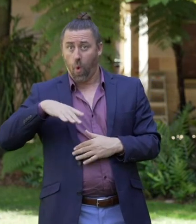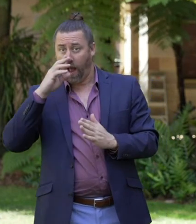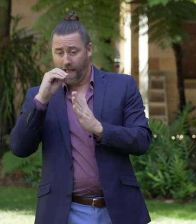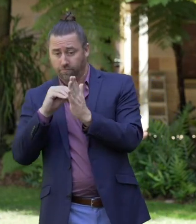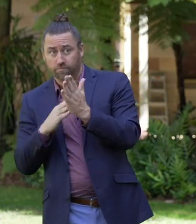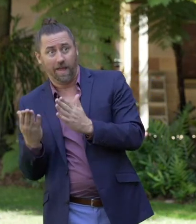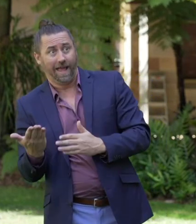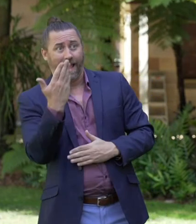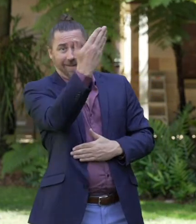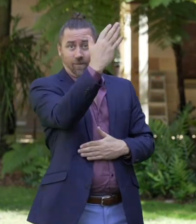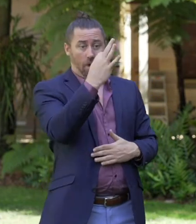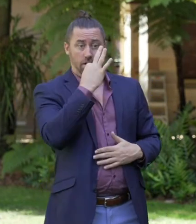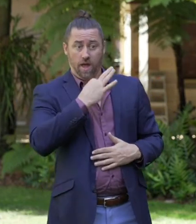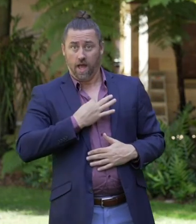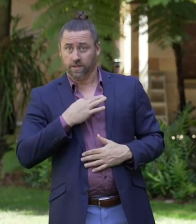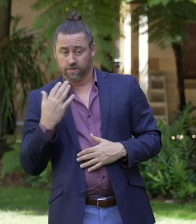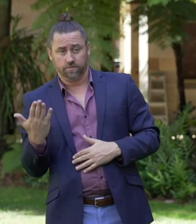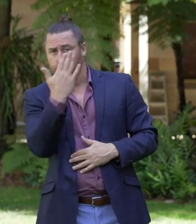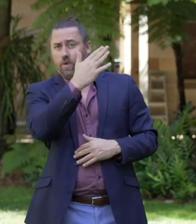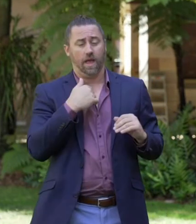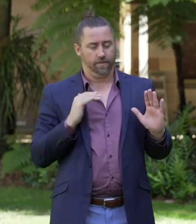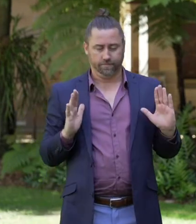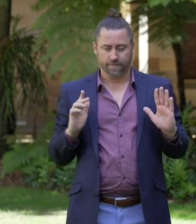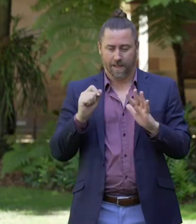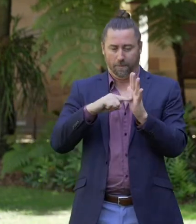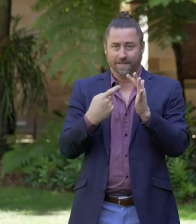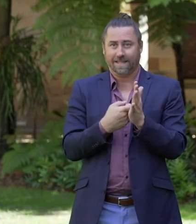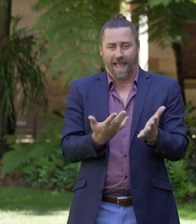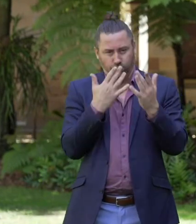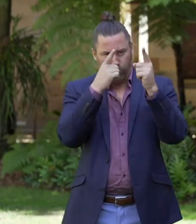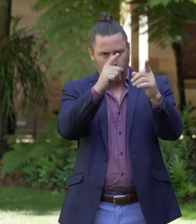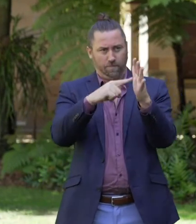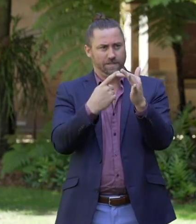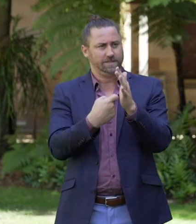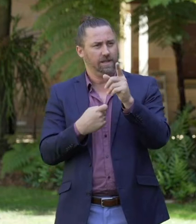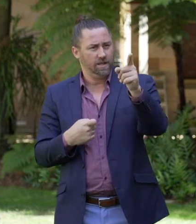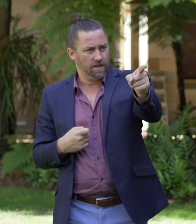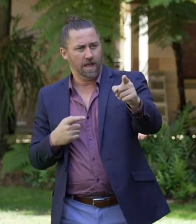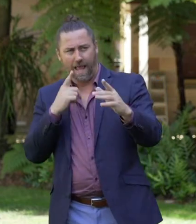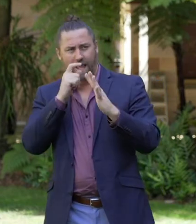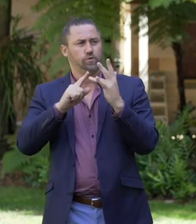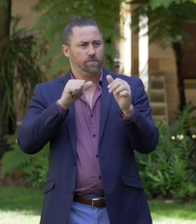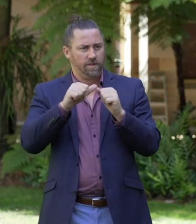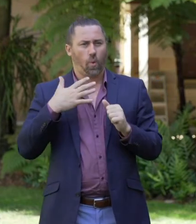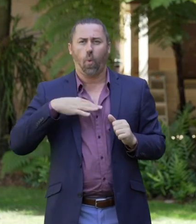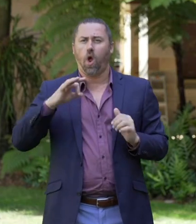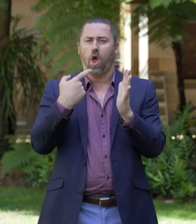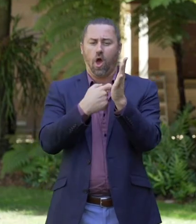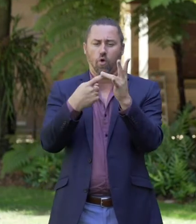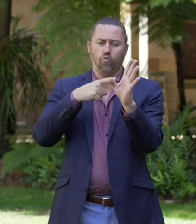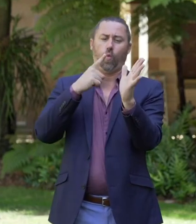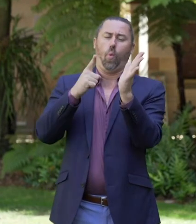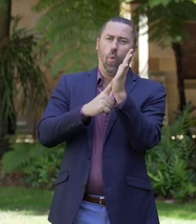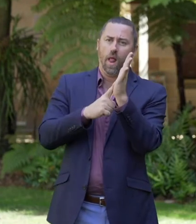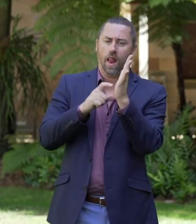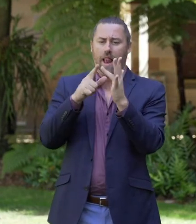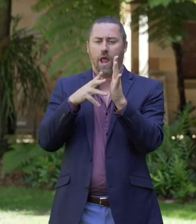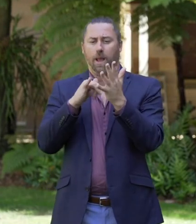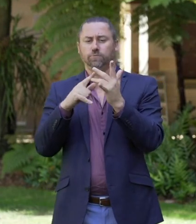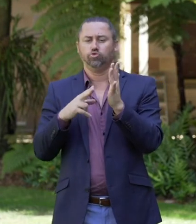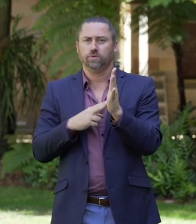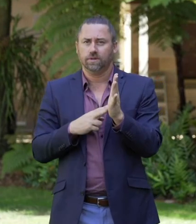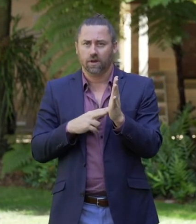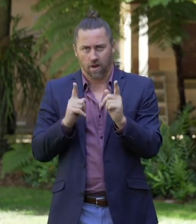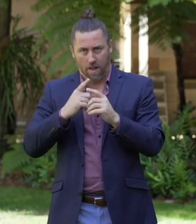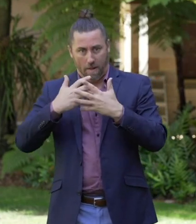He will outline all of that. I'm leaving that entirely up to him. because I've said